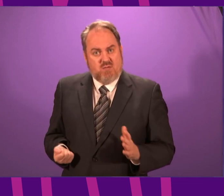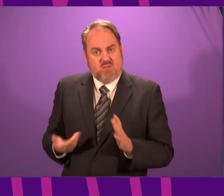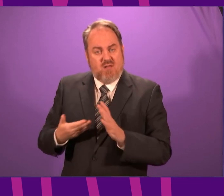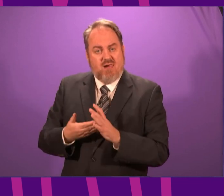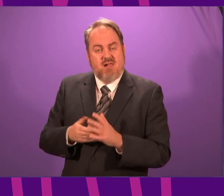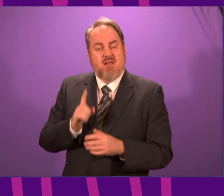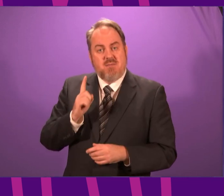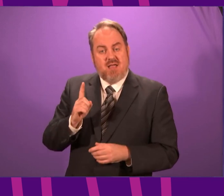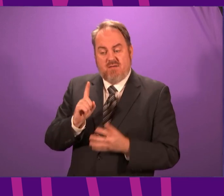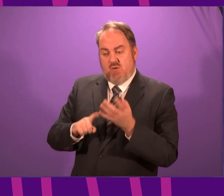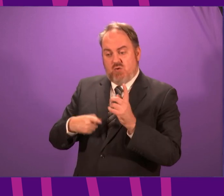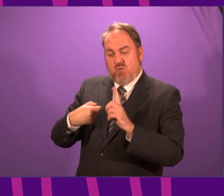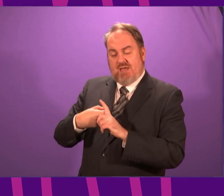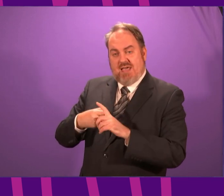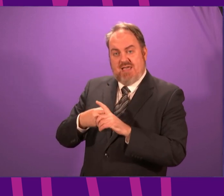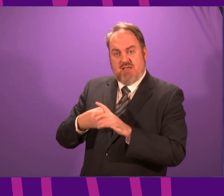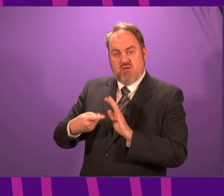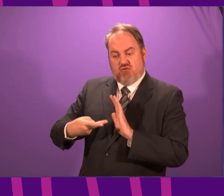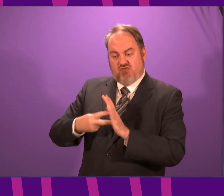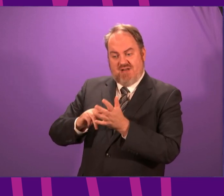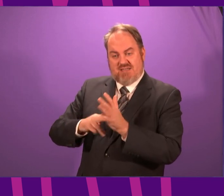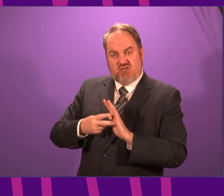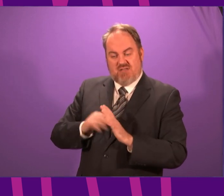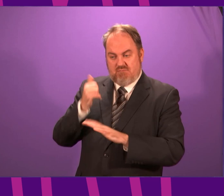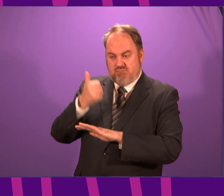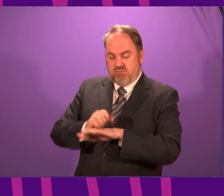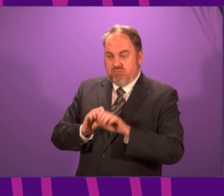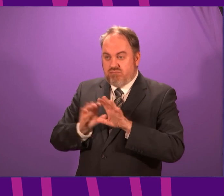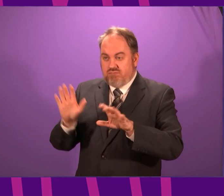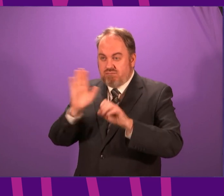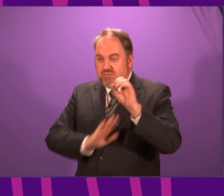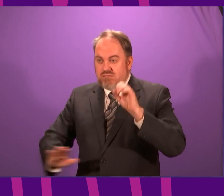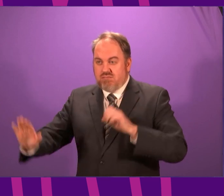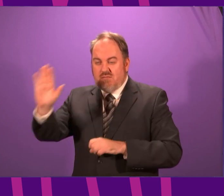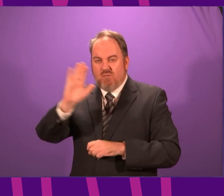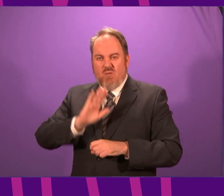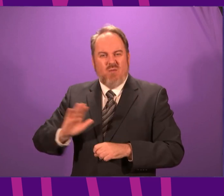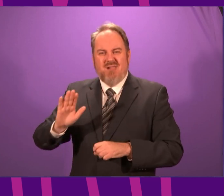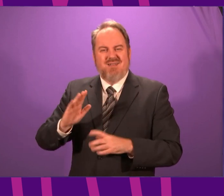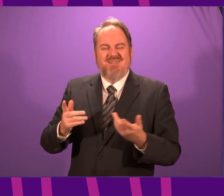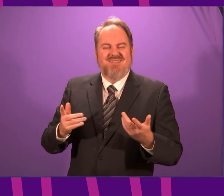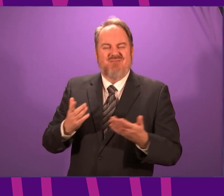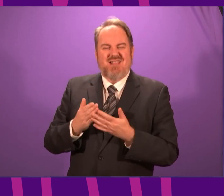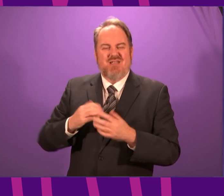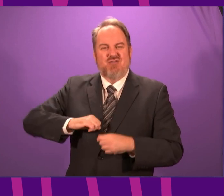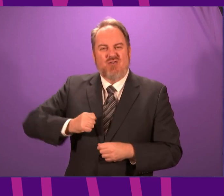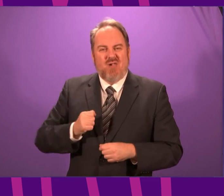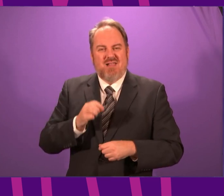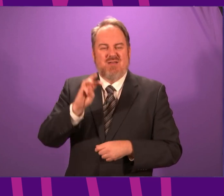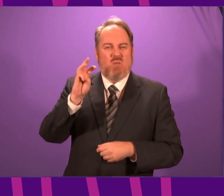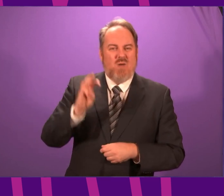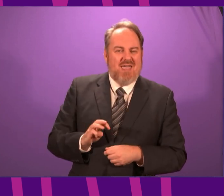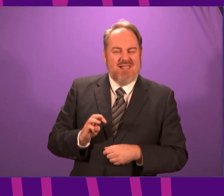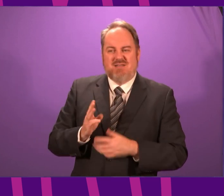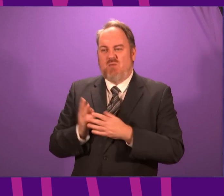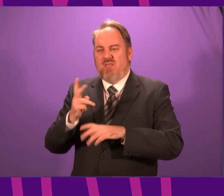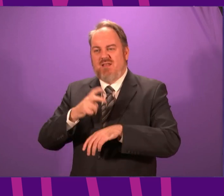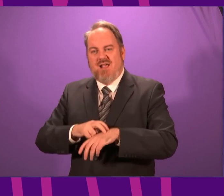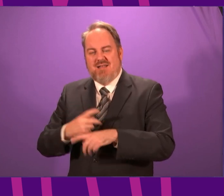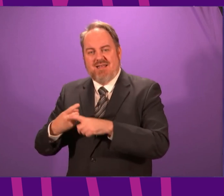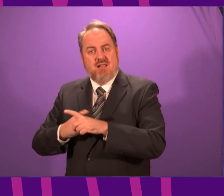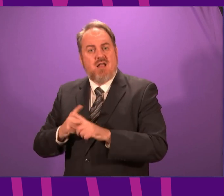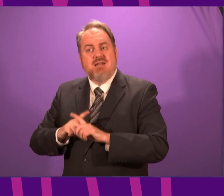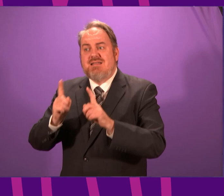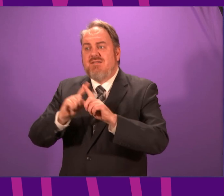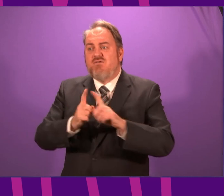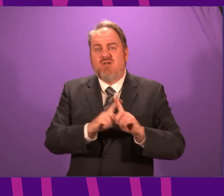strategy were to be implemented, then it would not be able to provide for the local actions for local situations, something that Mr Rennie was actually talking about in